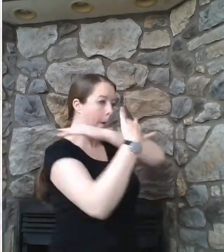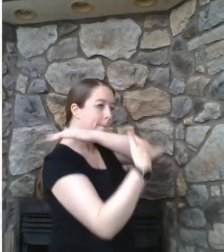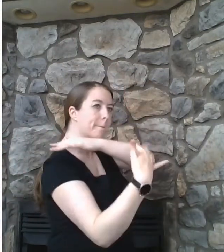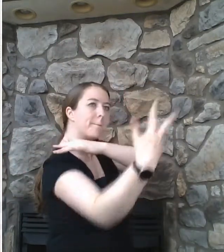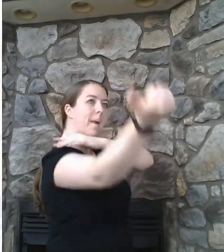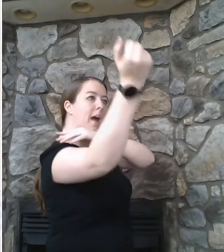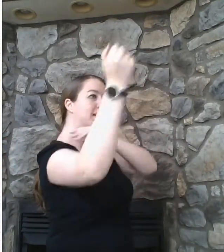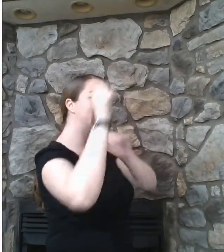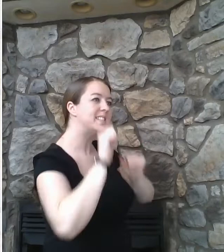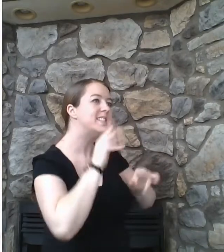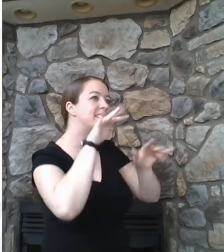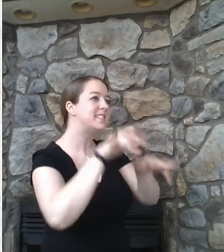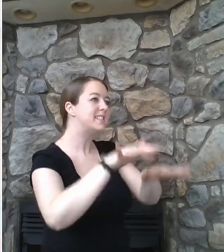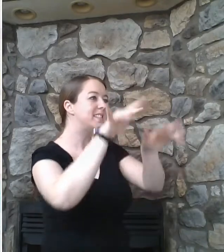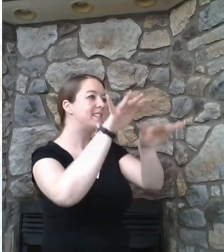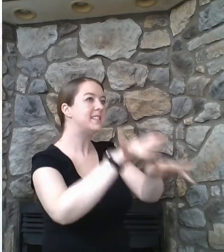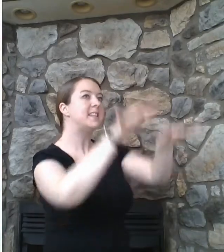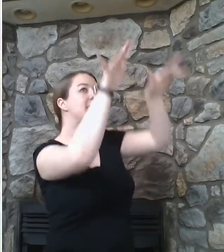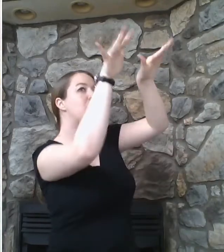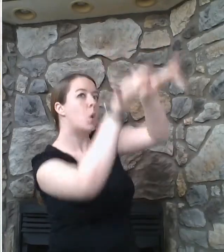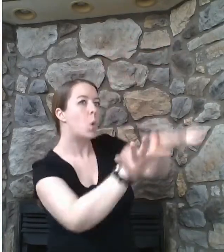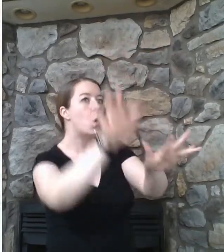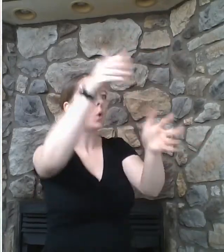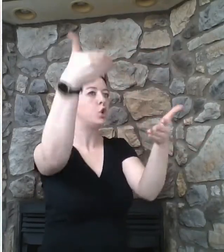sea to make new waves."